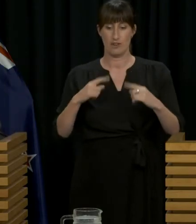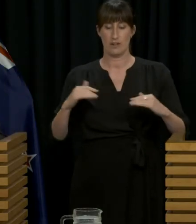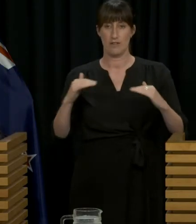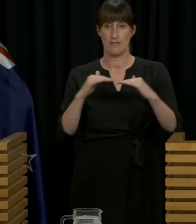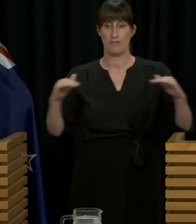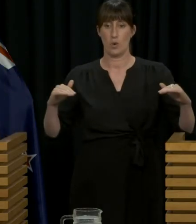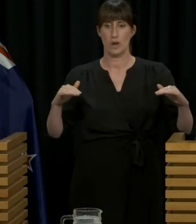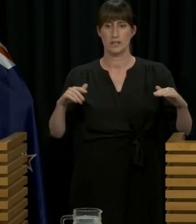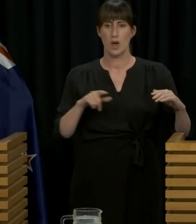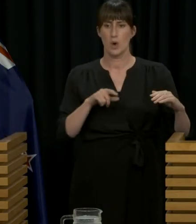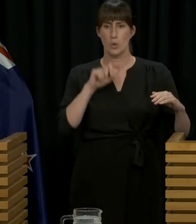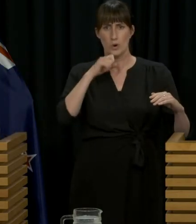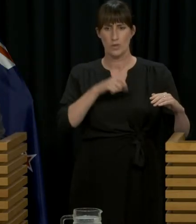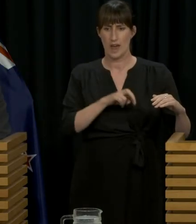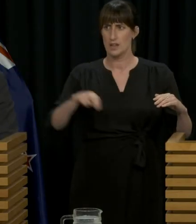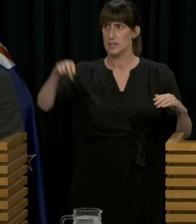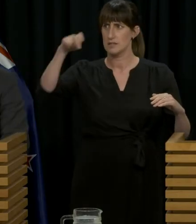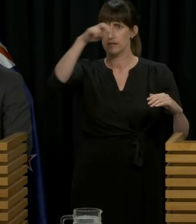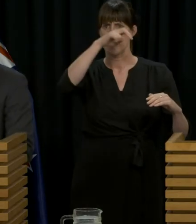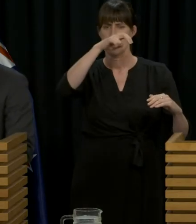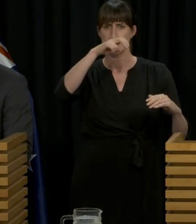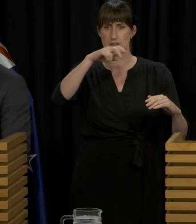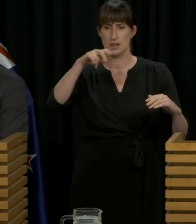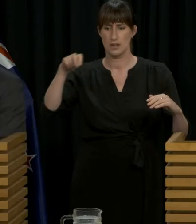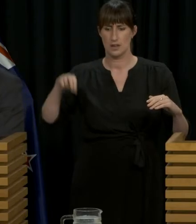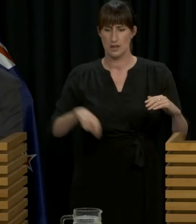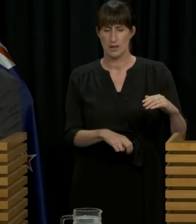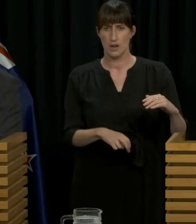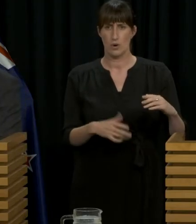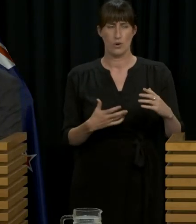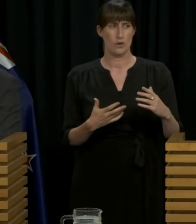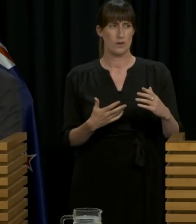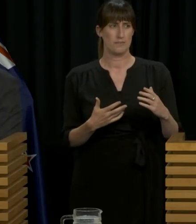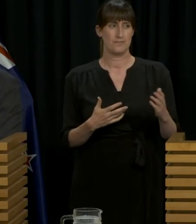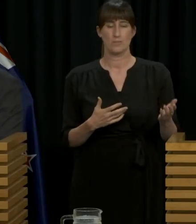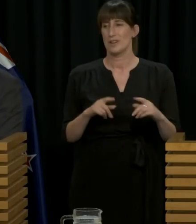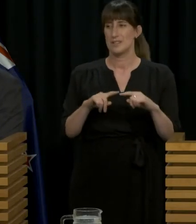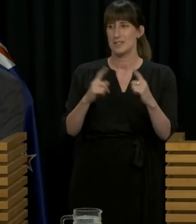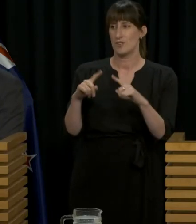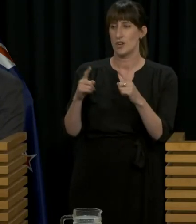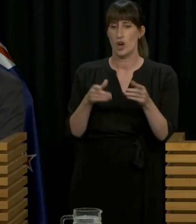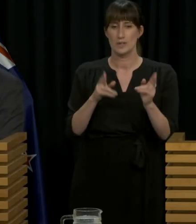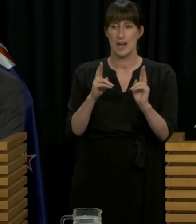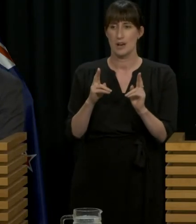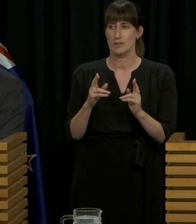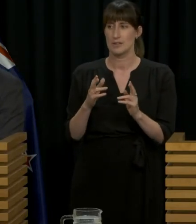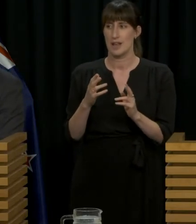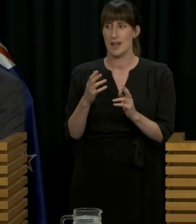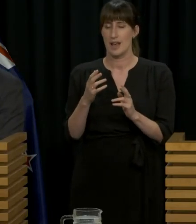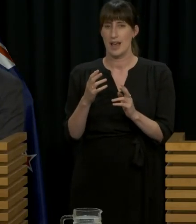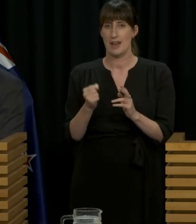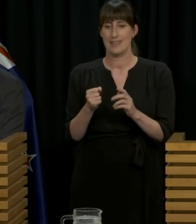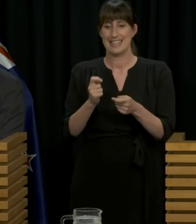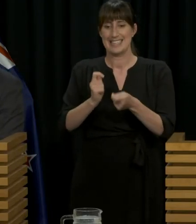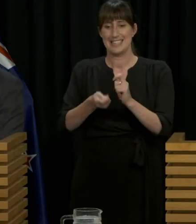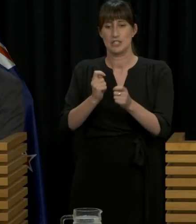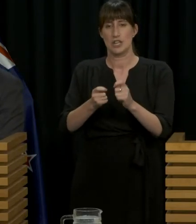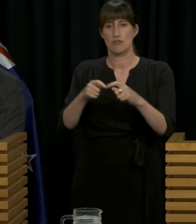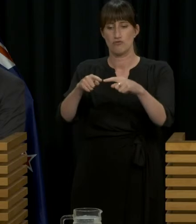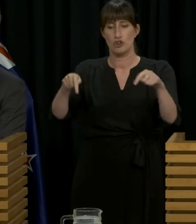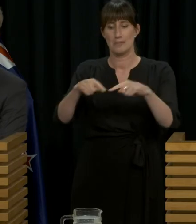Director General to comment on that. I don't have the exact details, but certainly the different hotels have the testing rooms in different